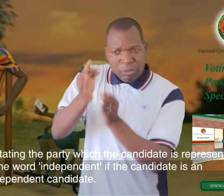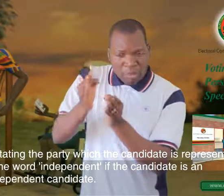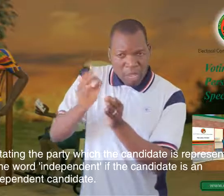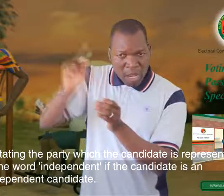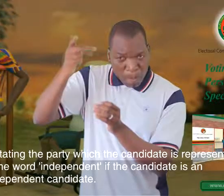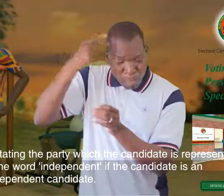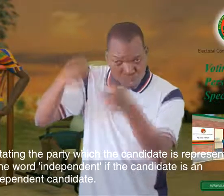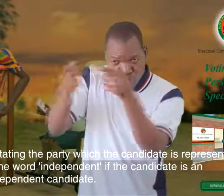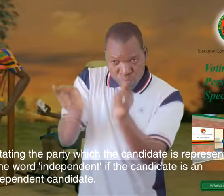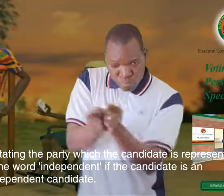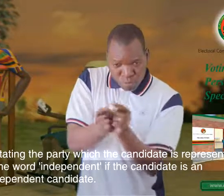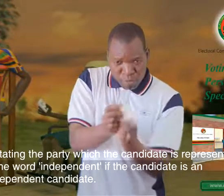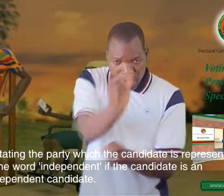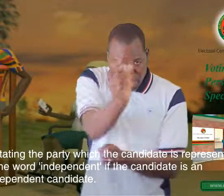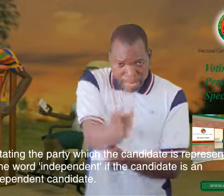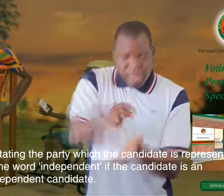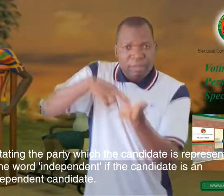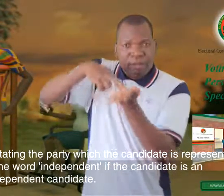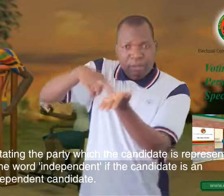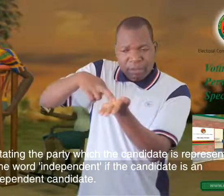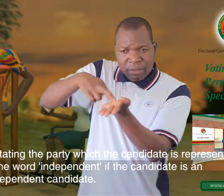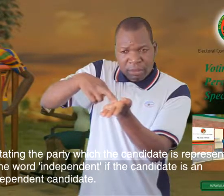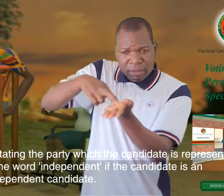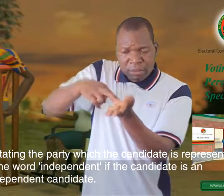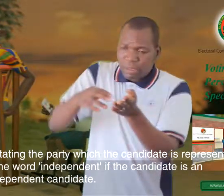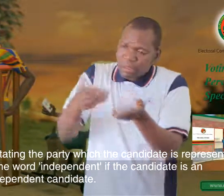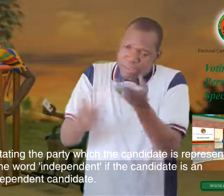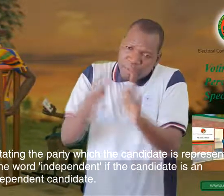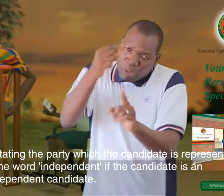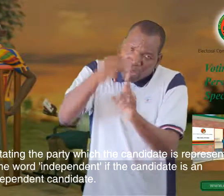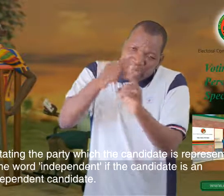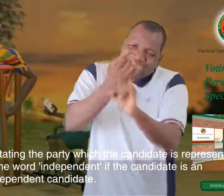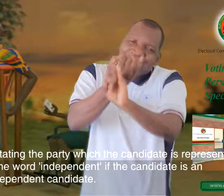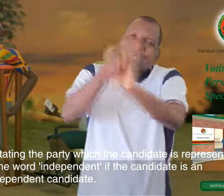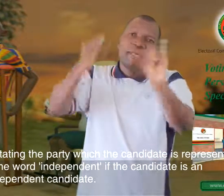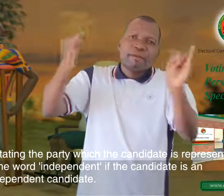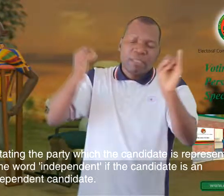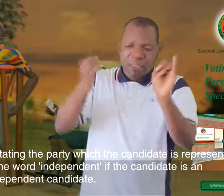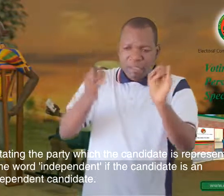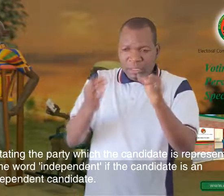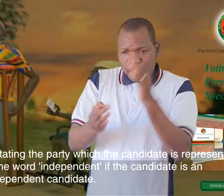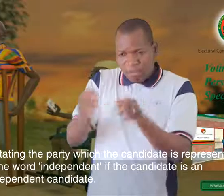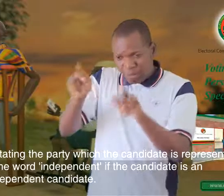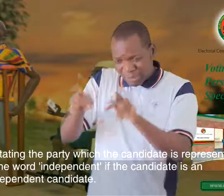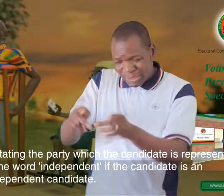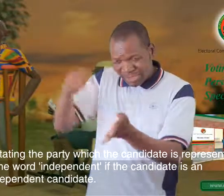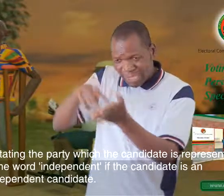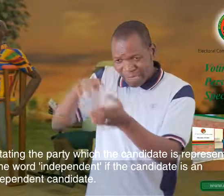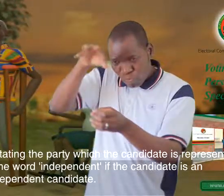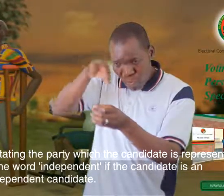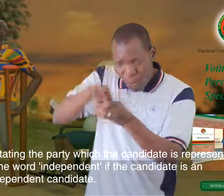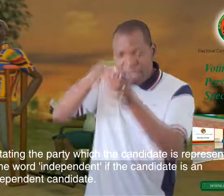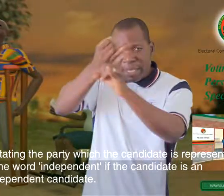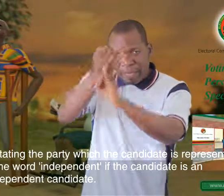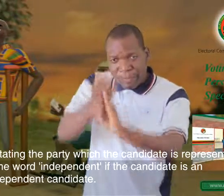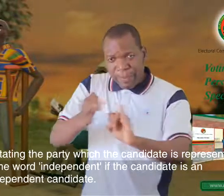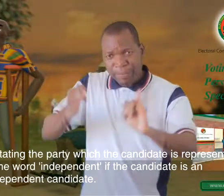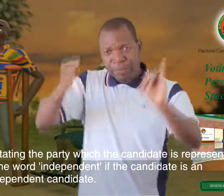C. Stating the party which the candidate is representing or the word independent if the candidate is an independent